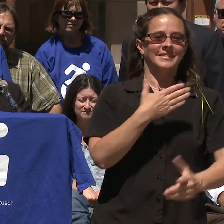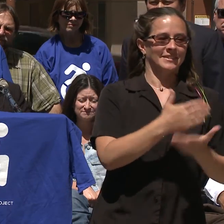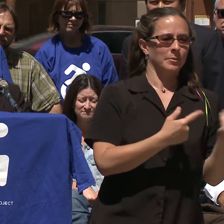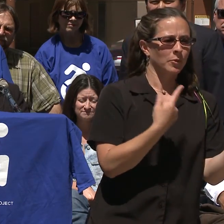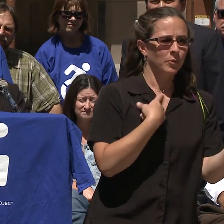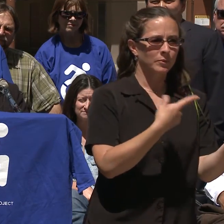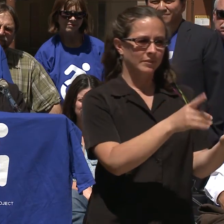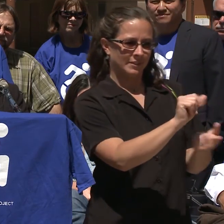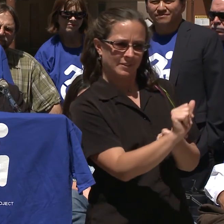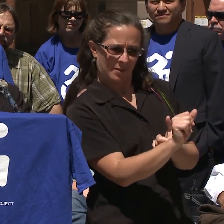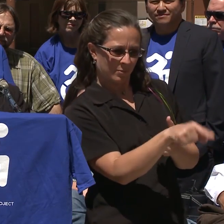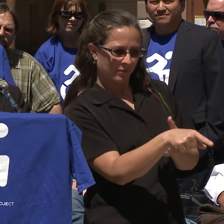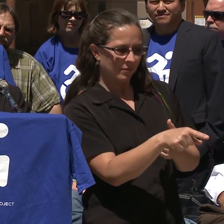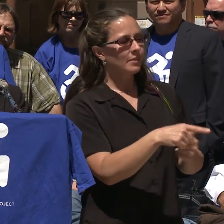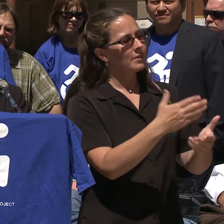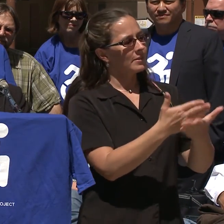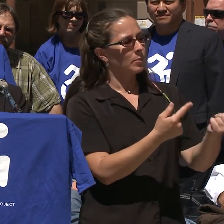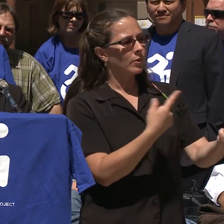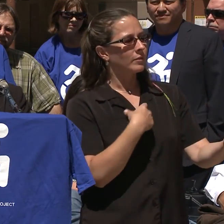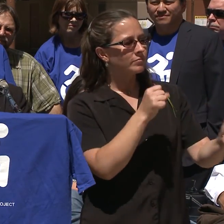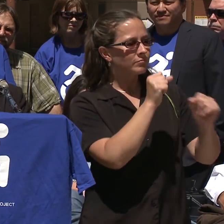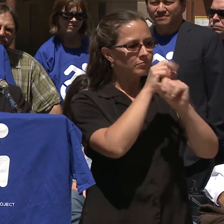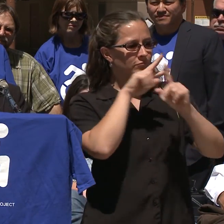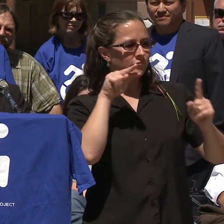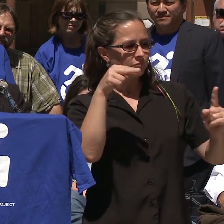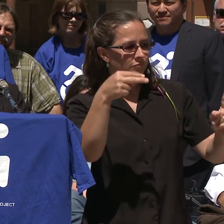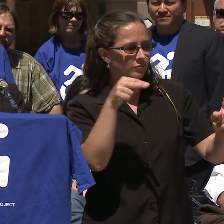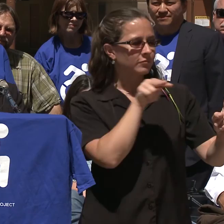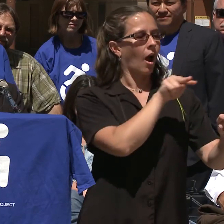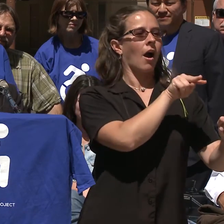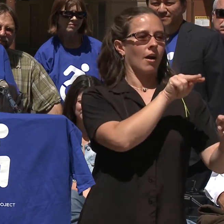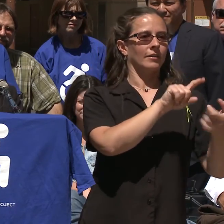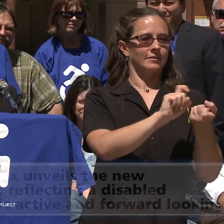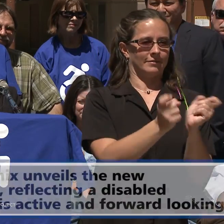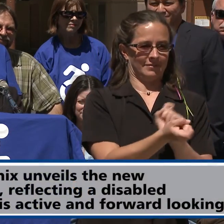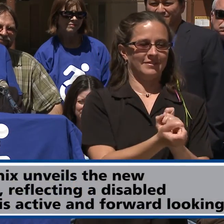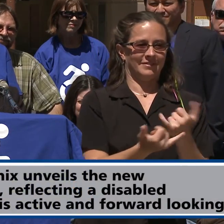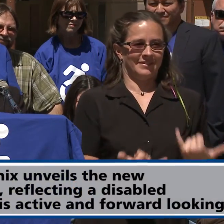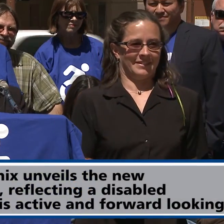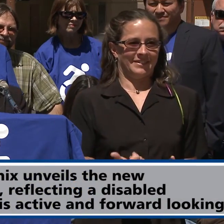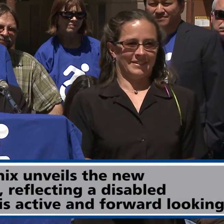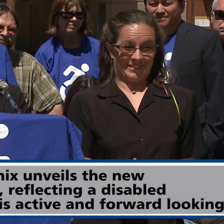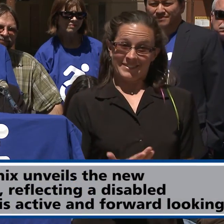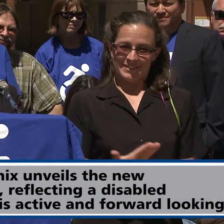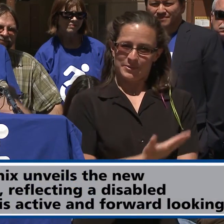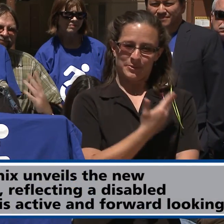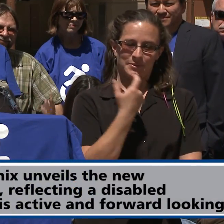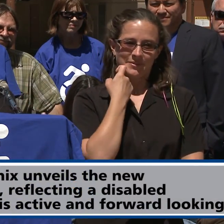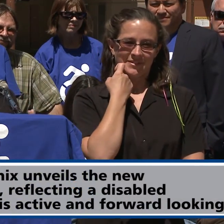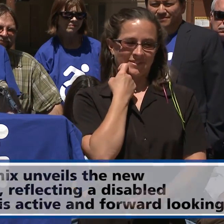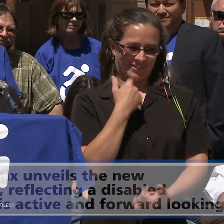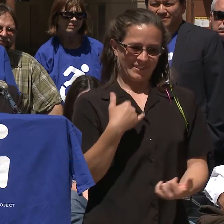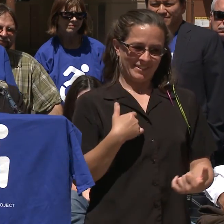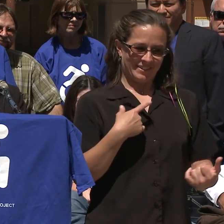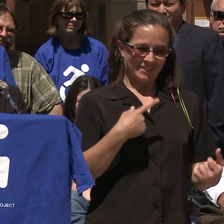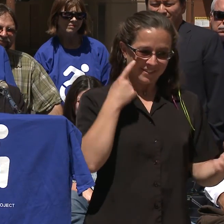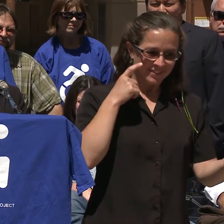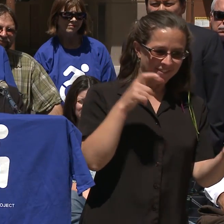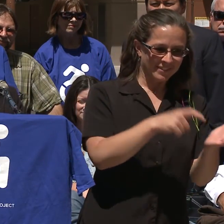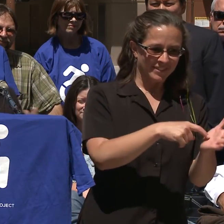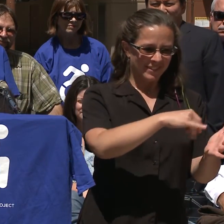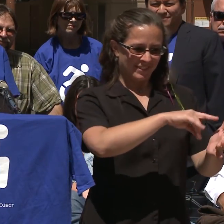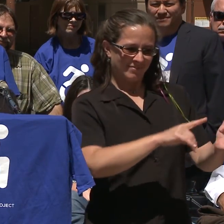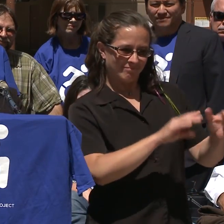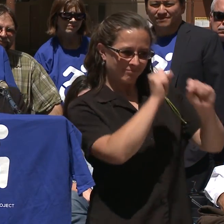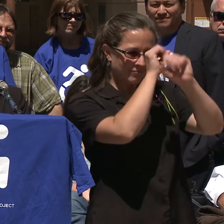is envisioned by the city of Phoenix. And through the use of this icon at our facilities and with our partners in the